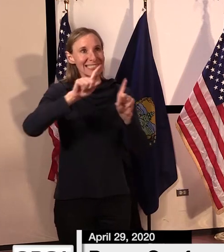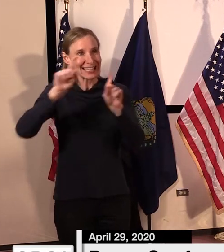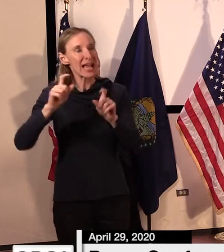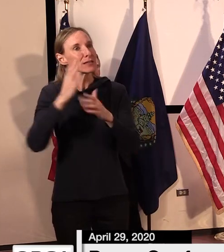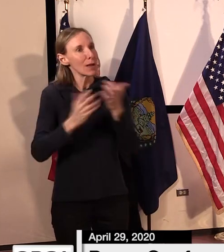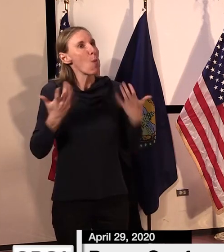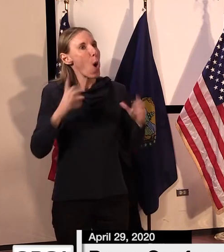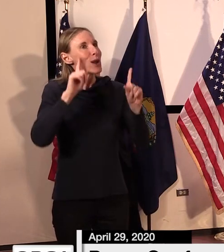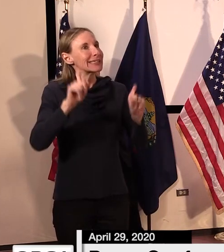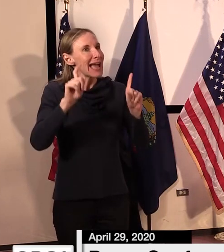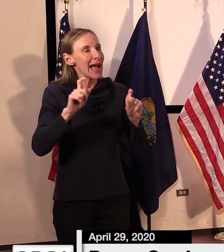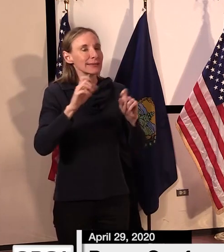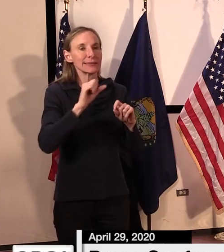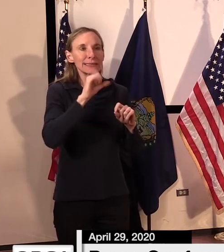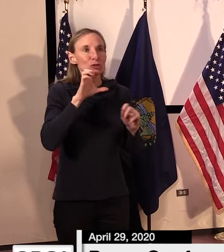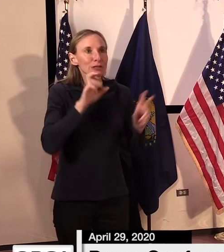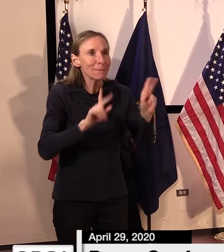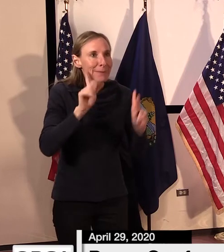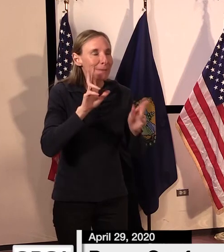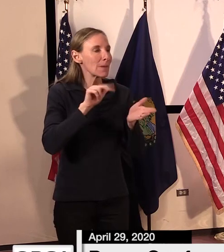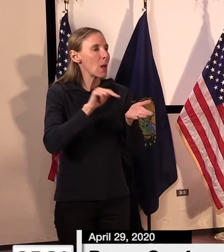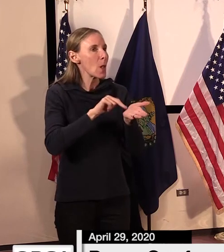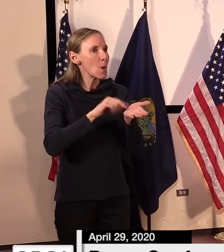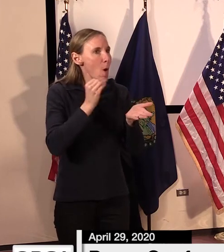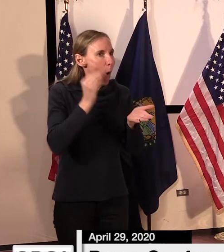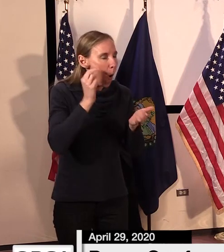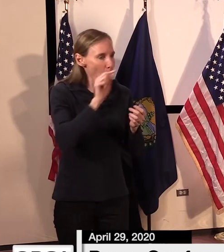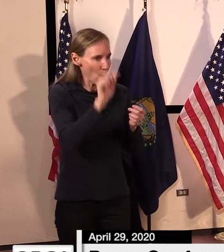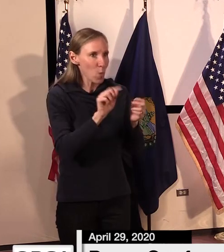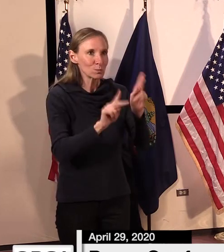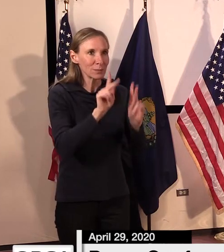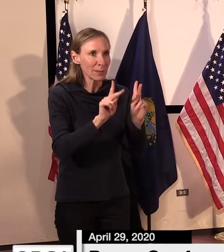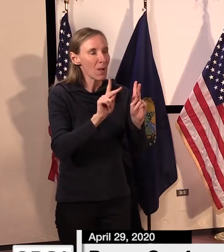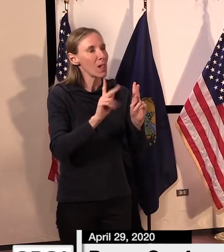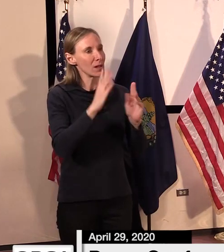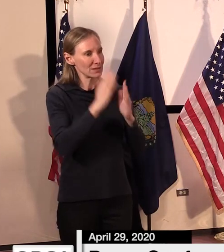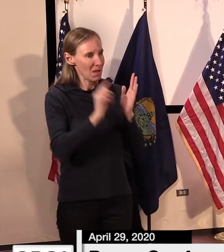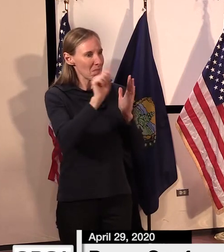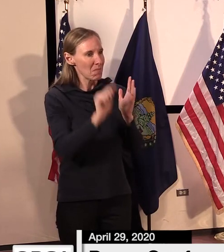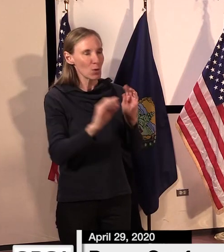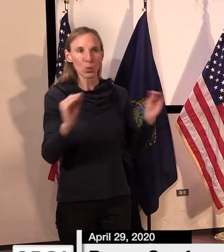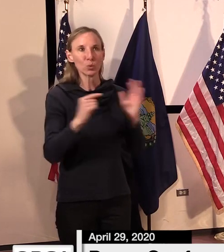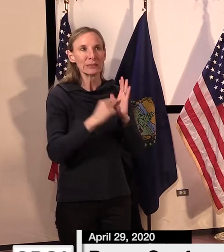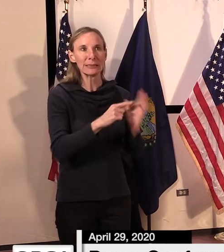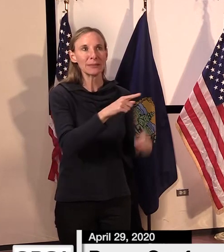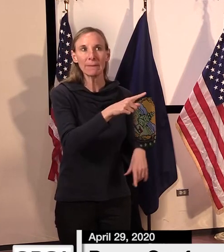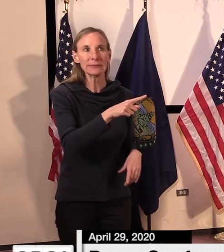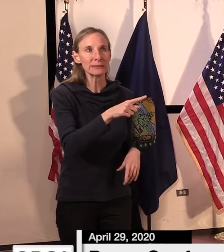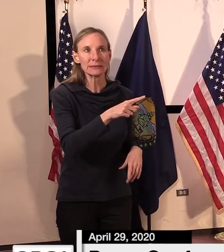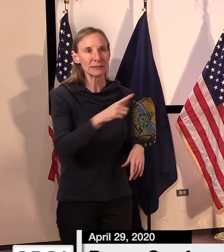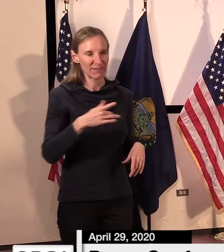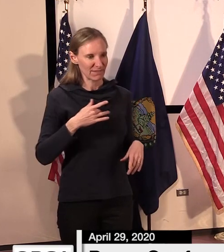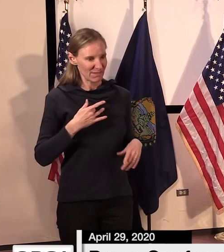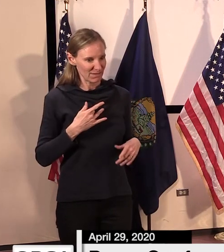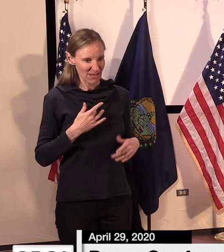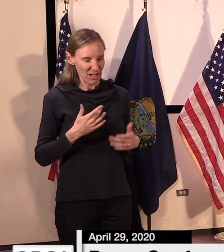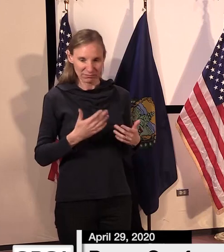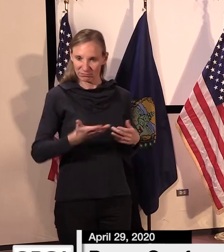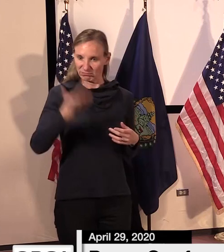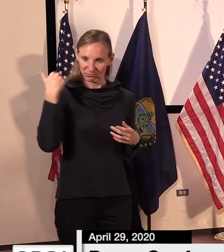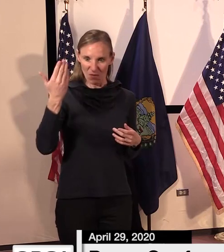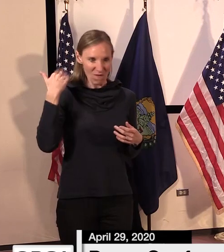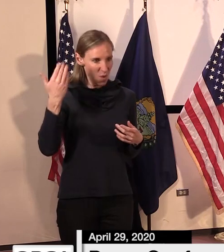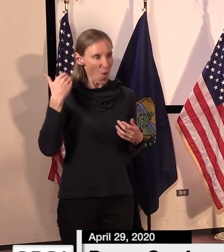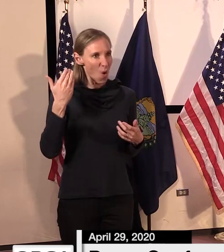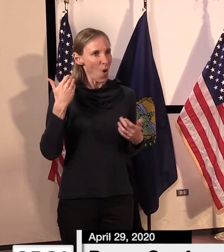degree already, are essentially asymptomatic populations. So you're actually finding people who in a